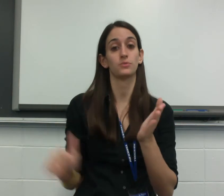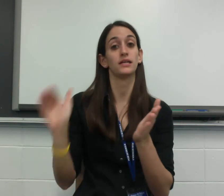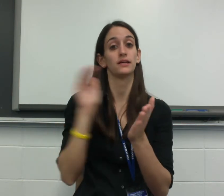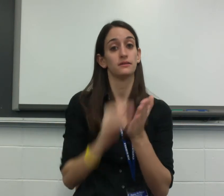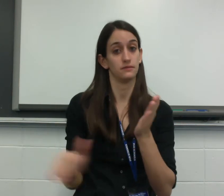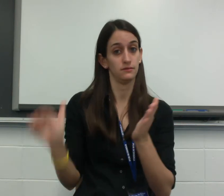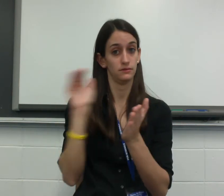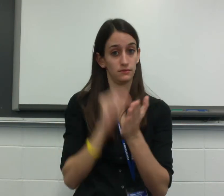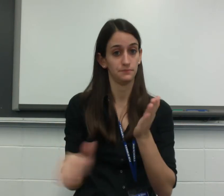repeated.